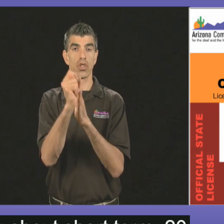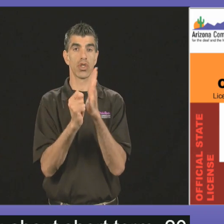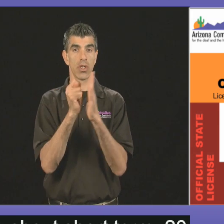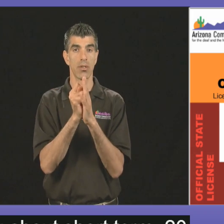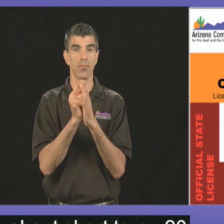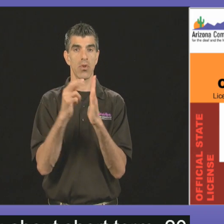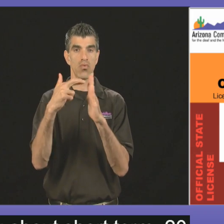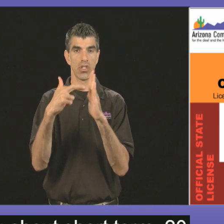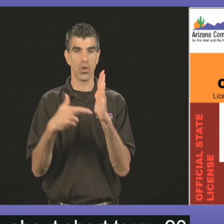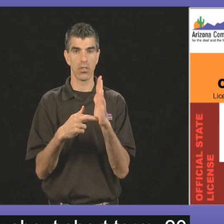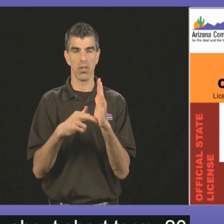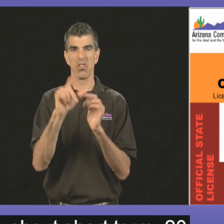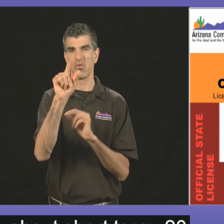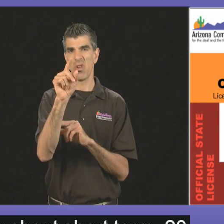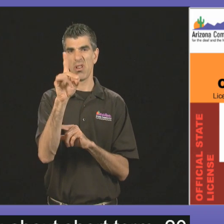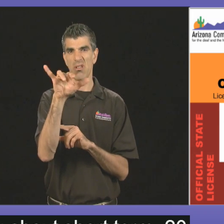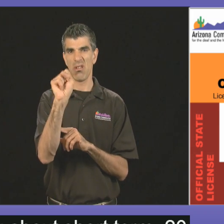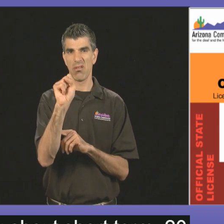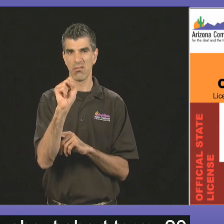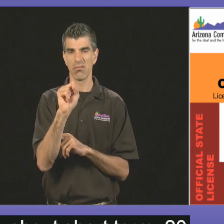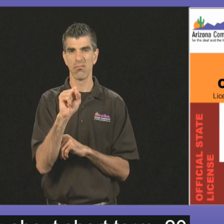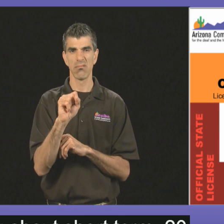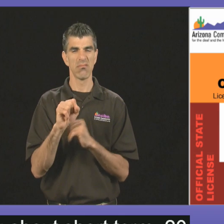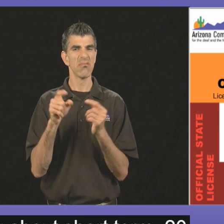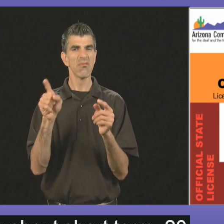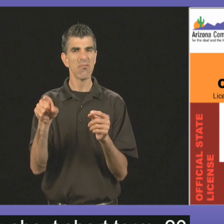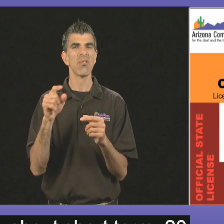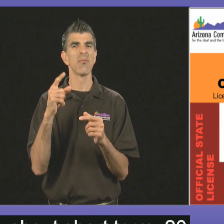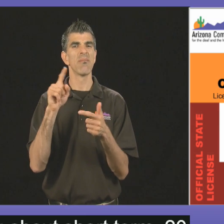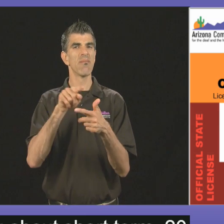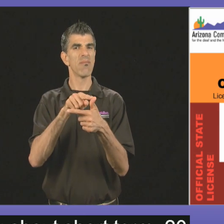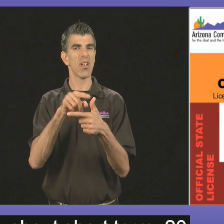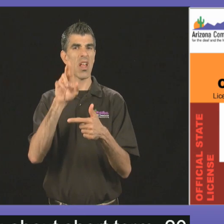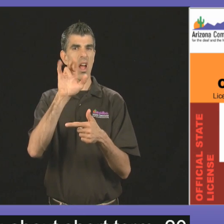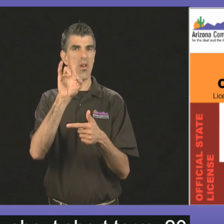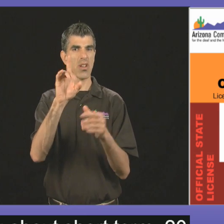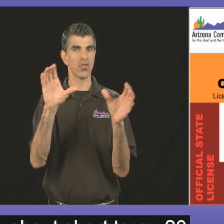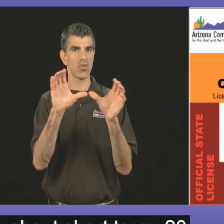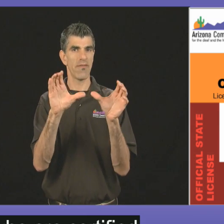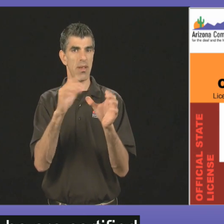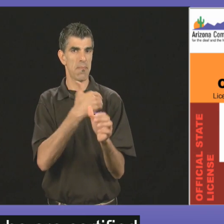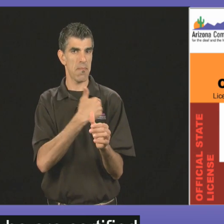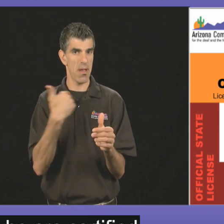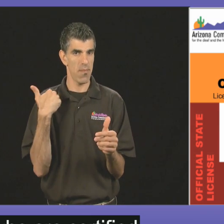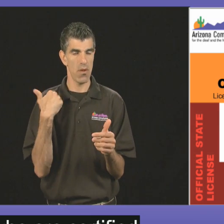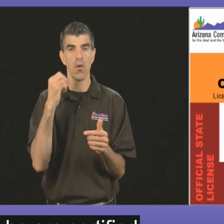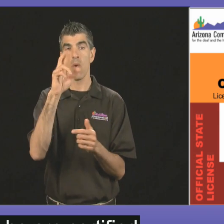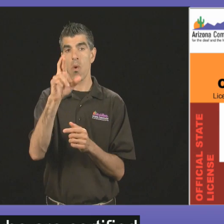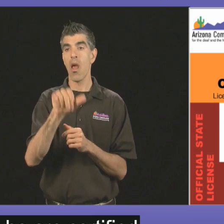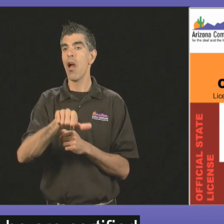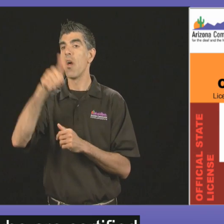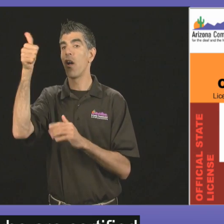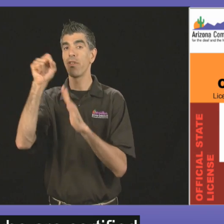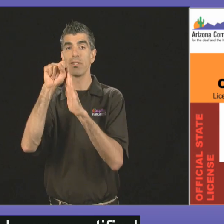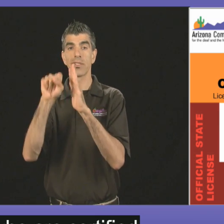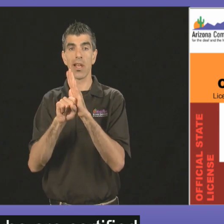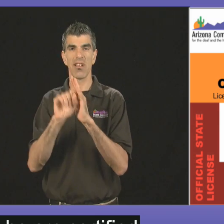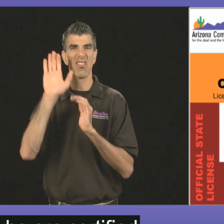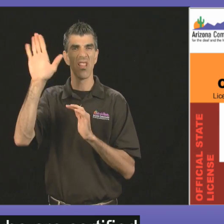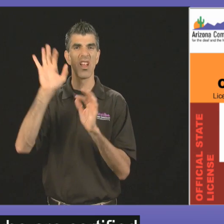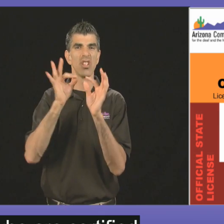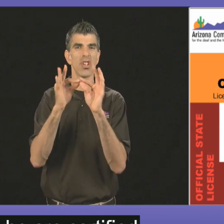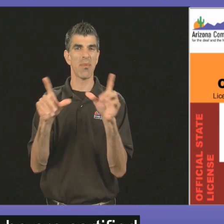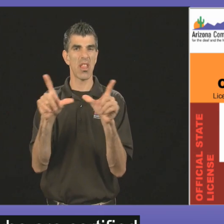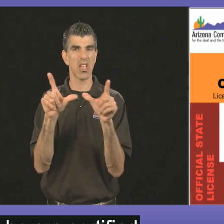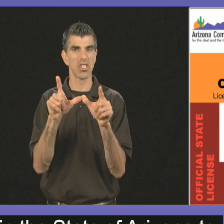Now I will talk about short-term 20-day registration for interpreters. Interpreters who are certified or licensed